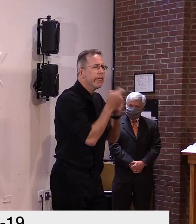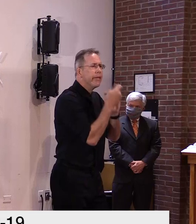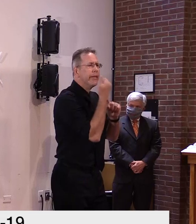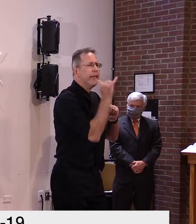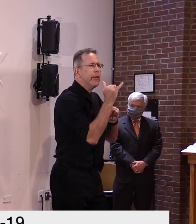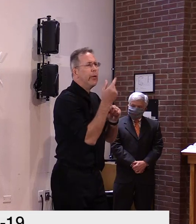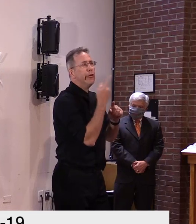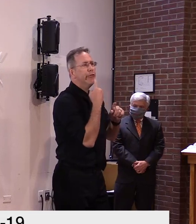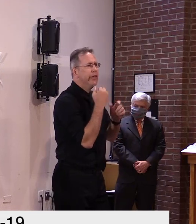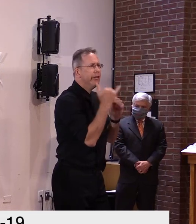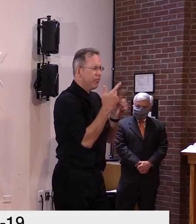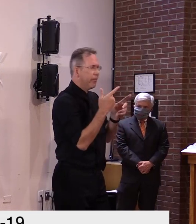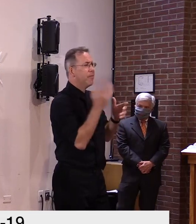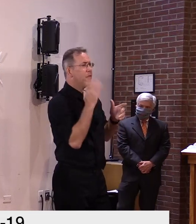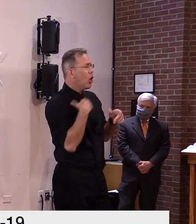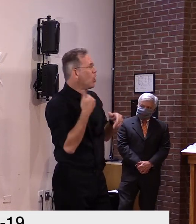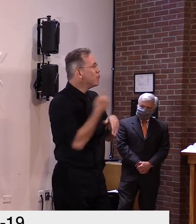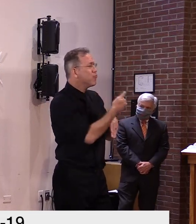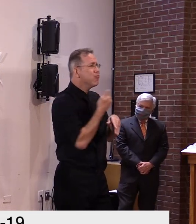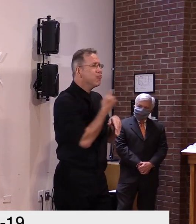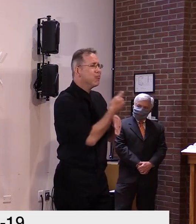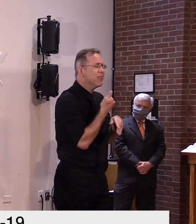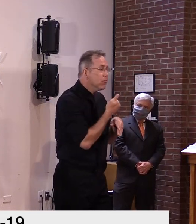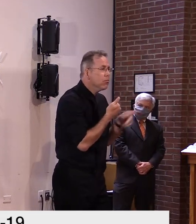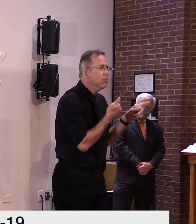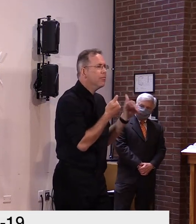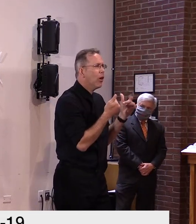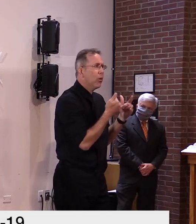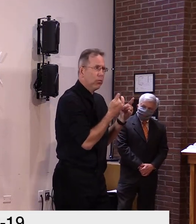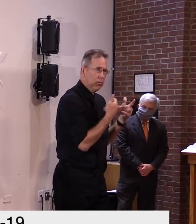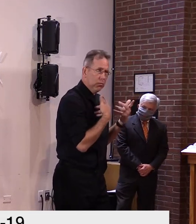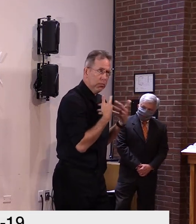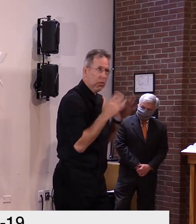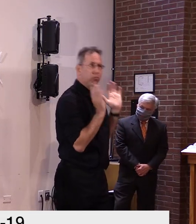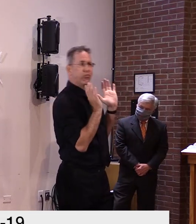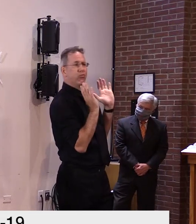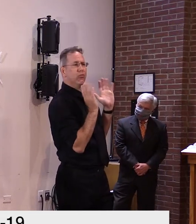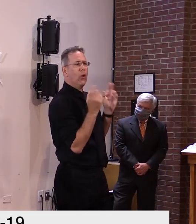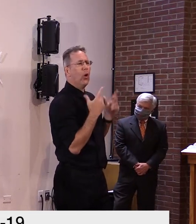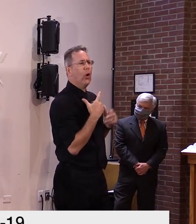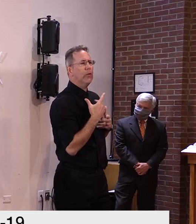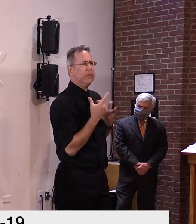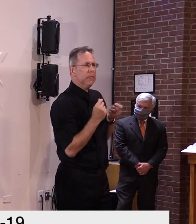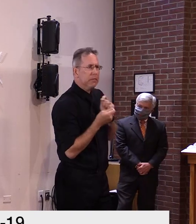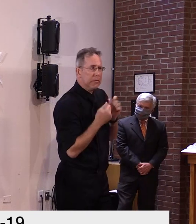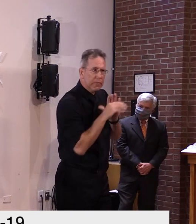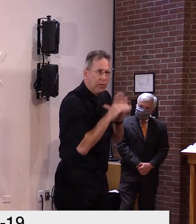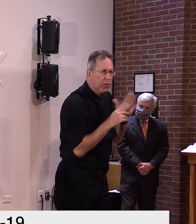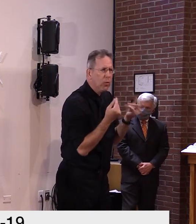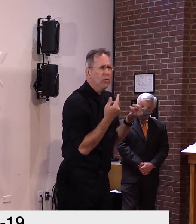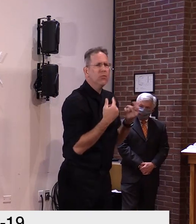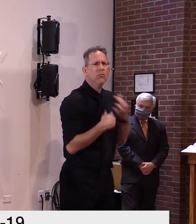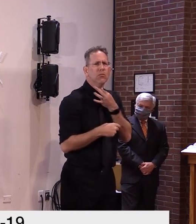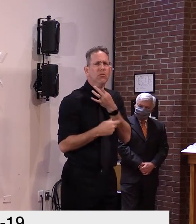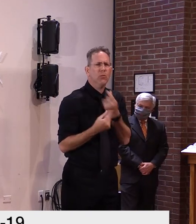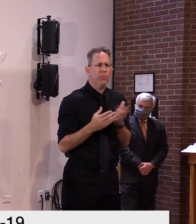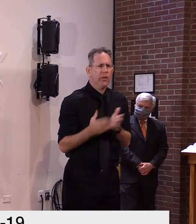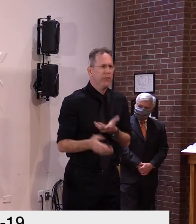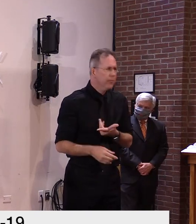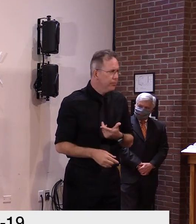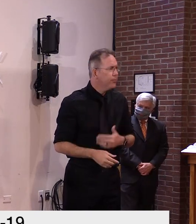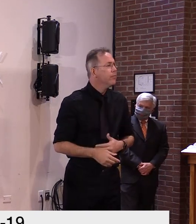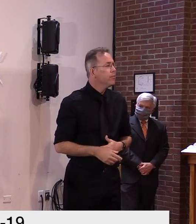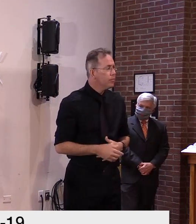like that, as was previous to the order. We allowed for shopping in these